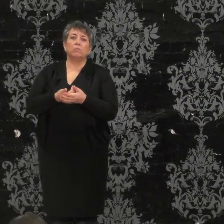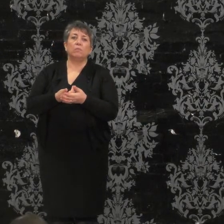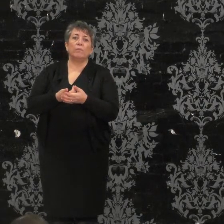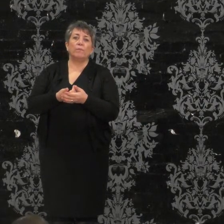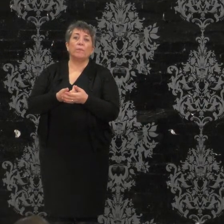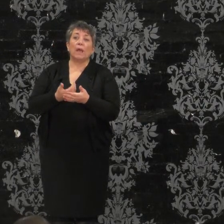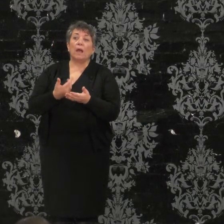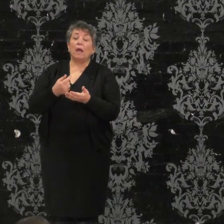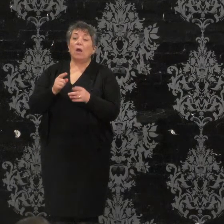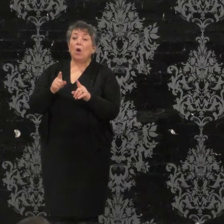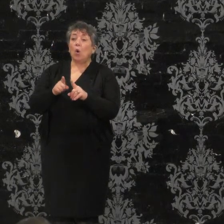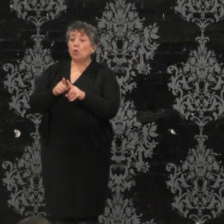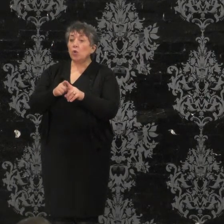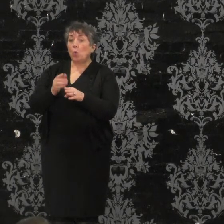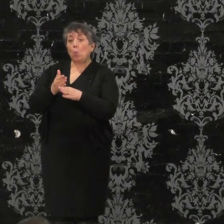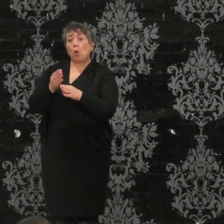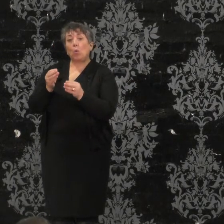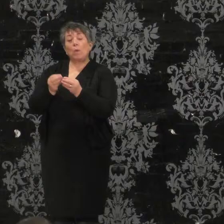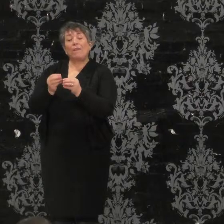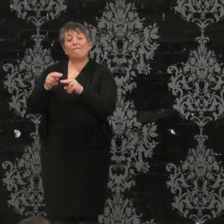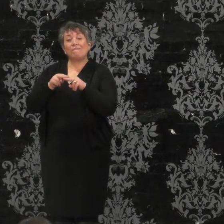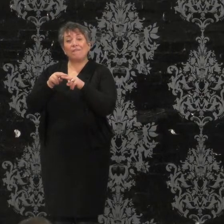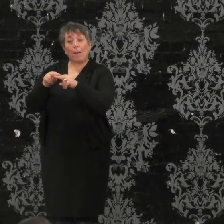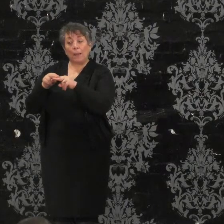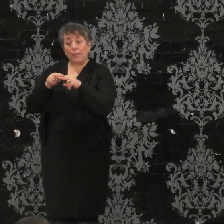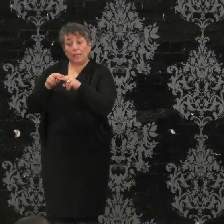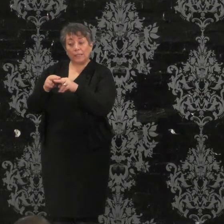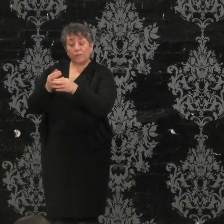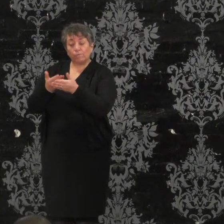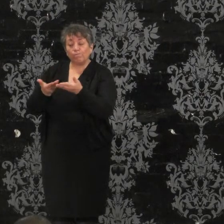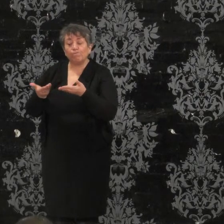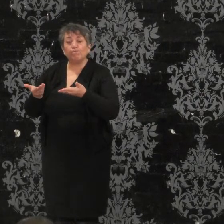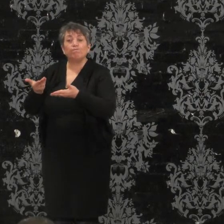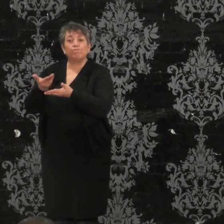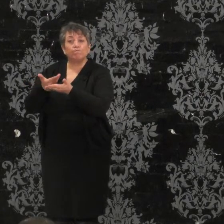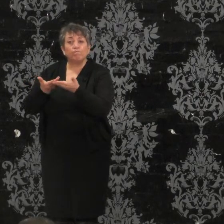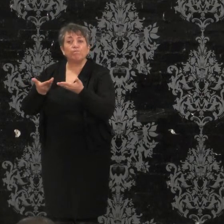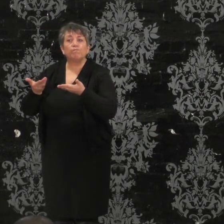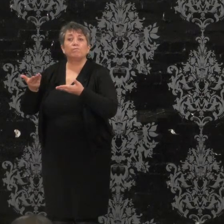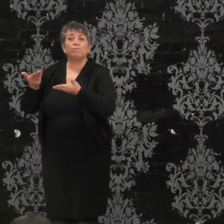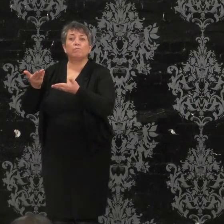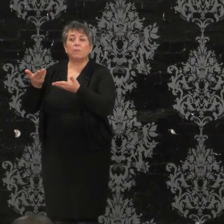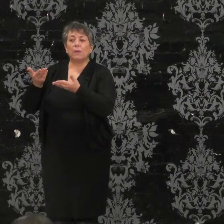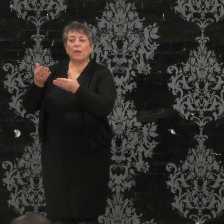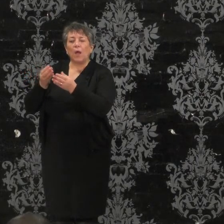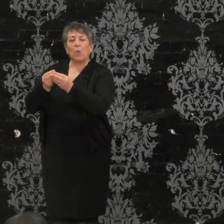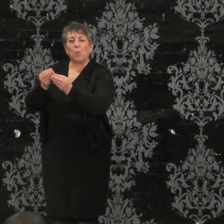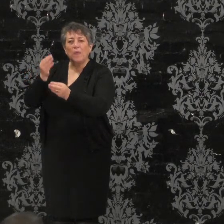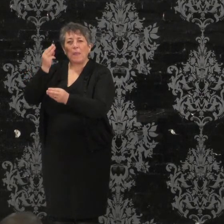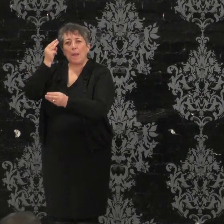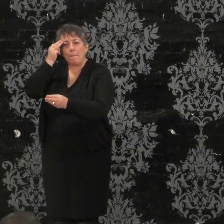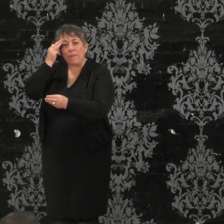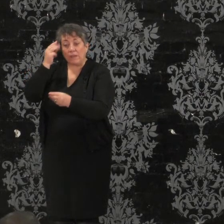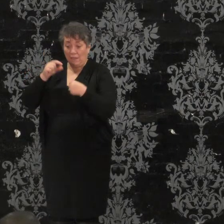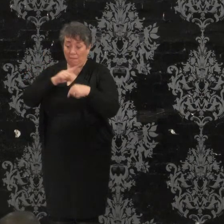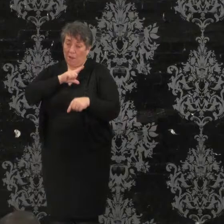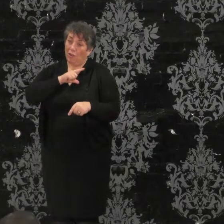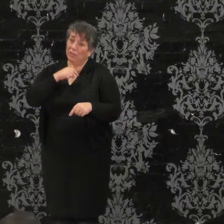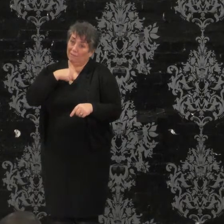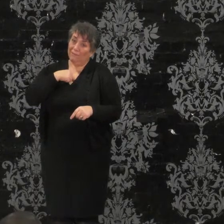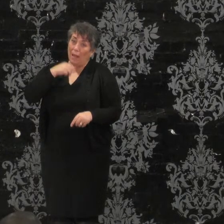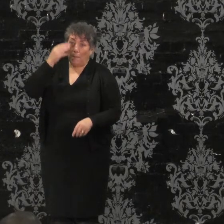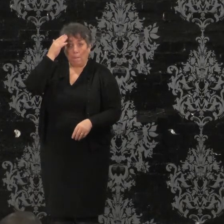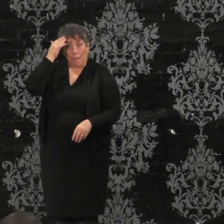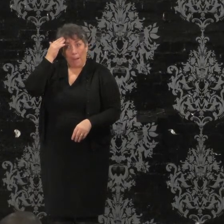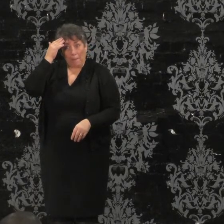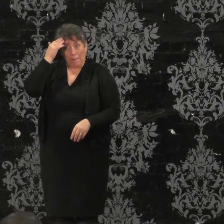with families, and we work very closely with mothers. As a mother, I think I